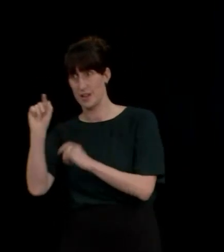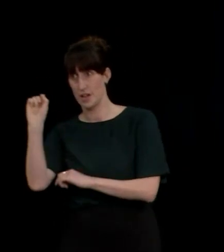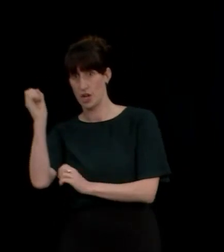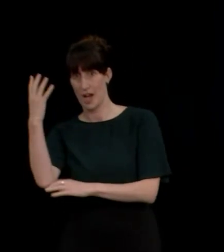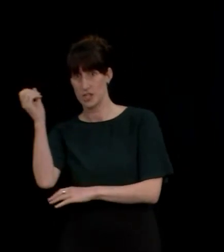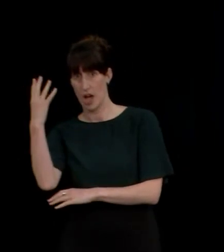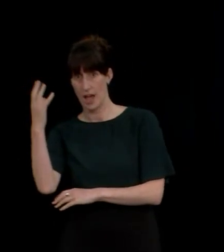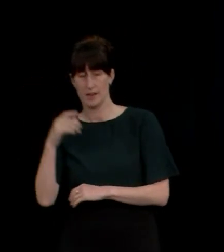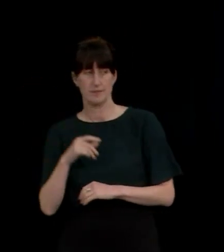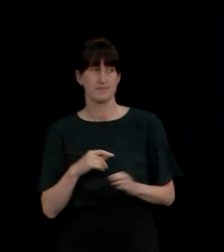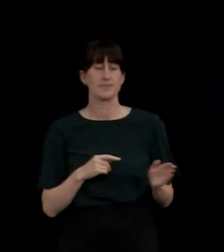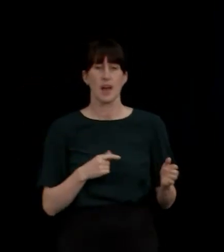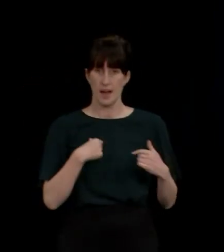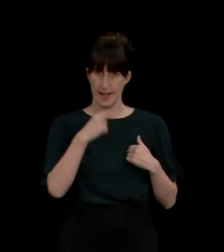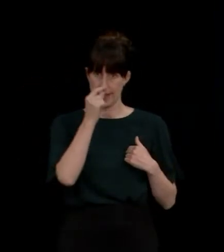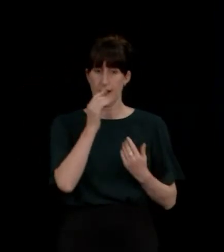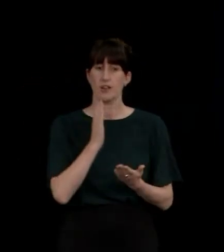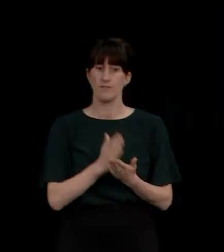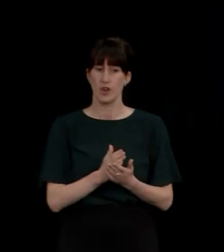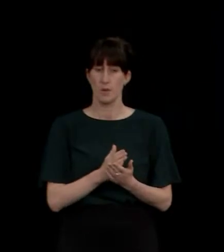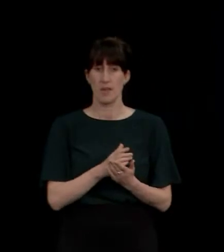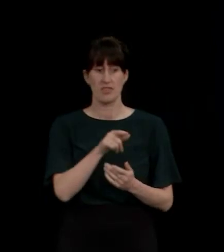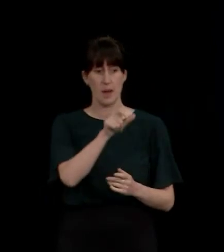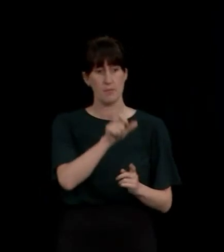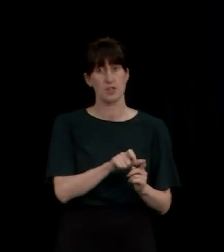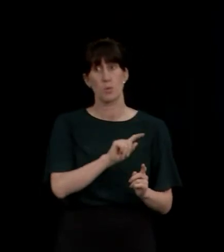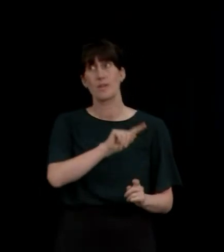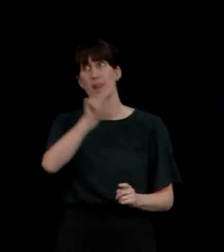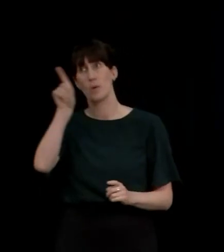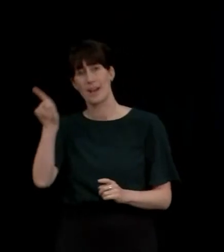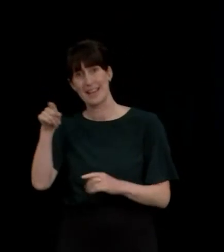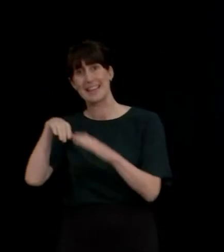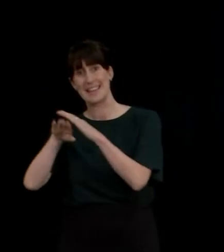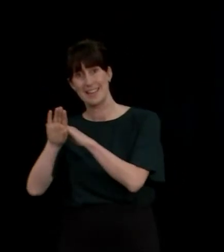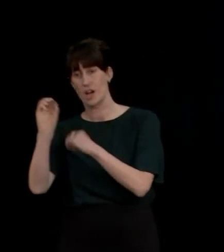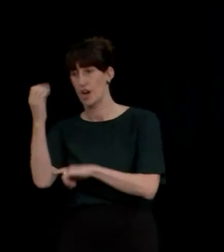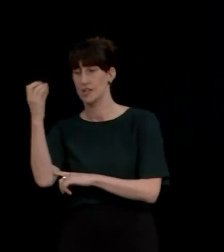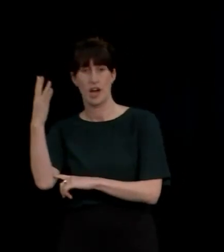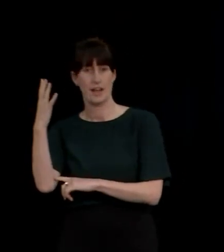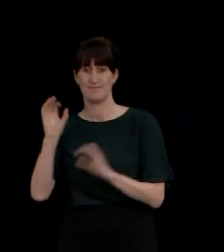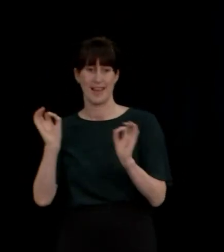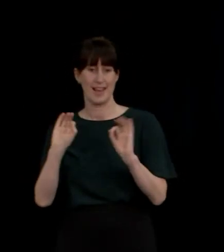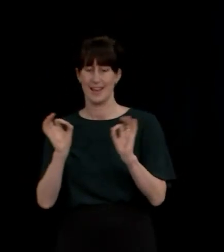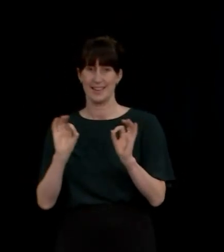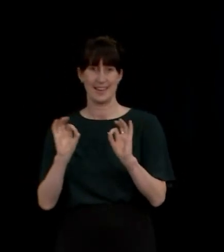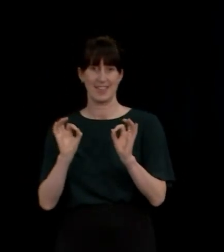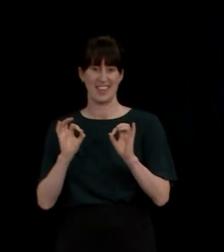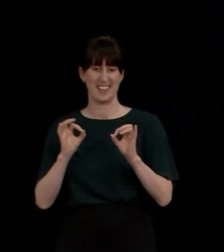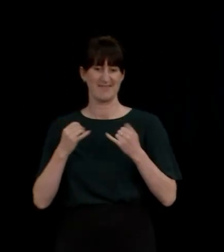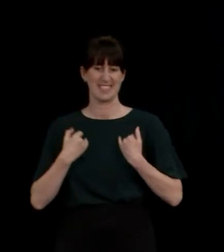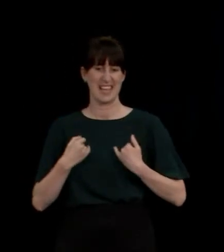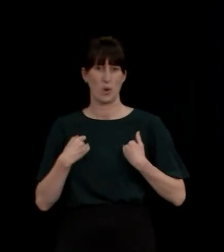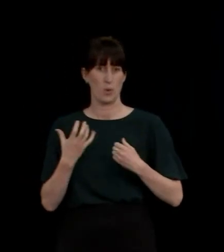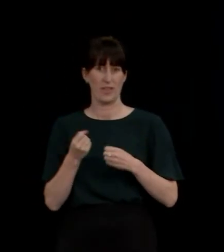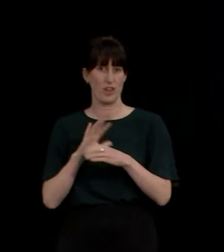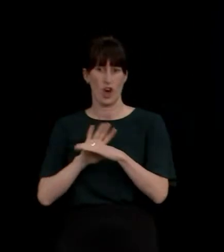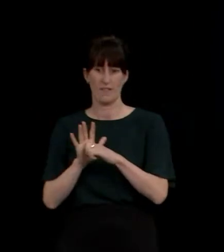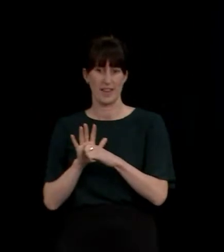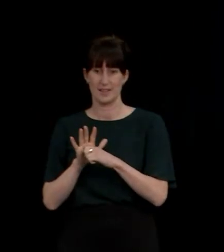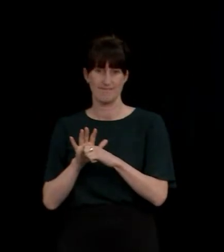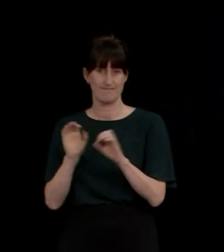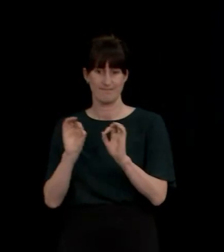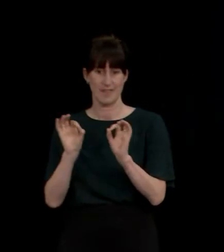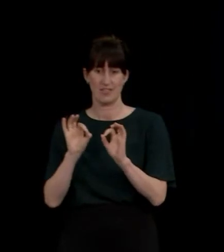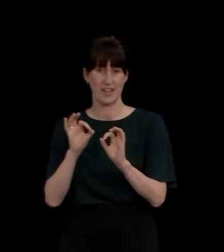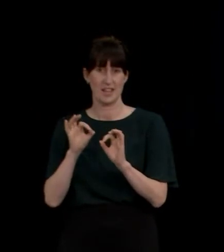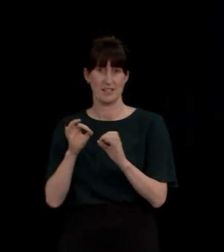not infectious when in Kaitaia, and there's been a pretty forensic look at that just to make sure we're 100% confident around that. I know there is